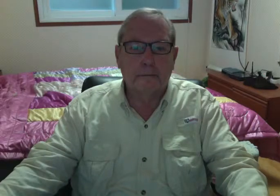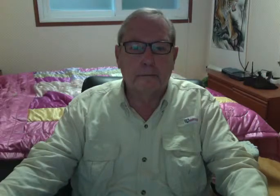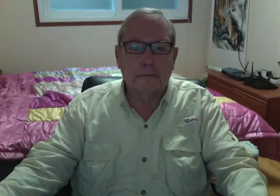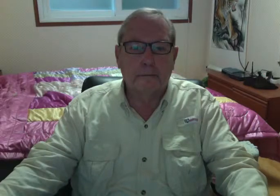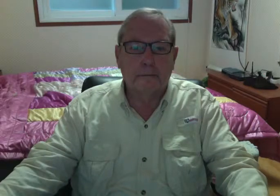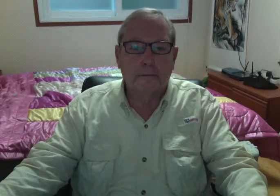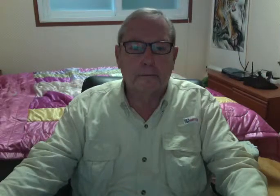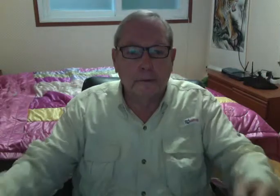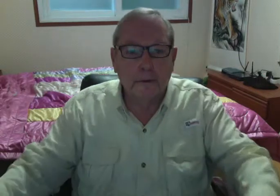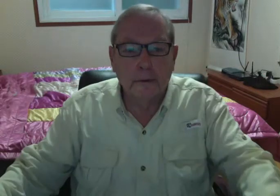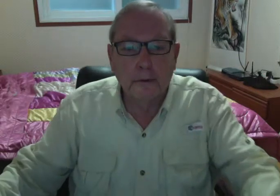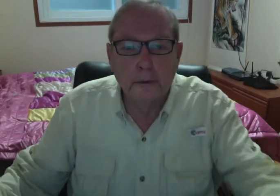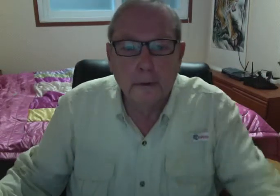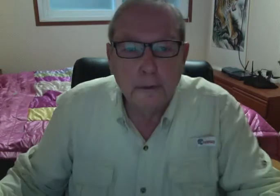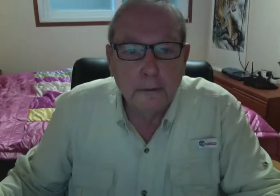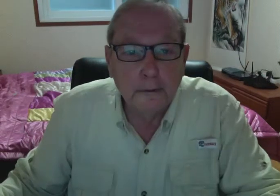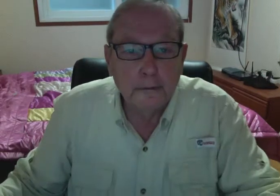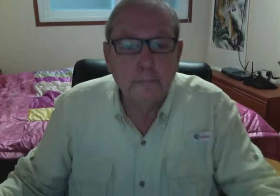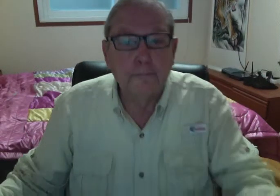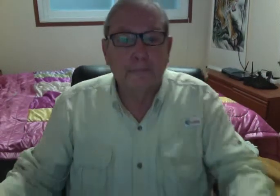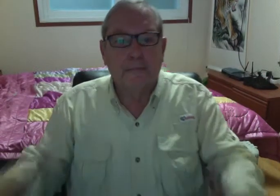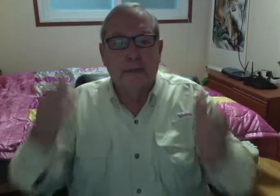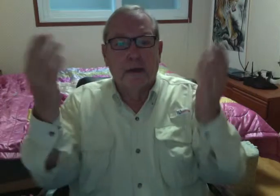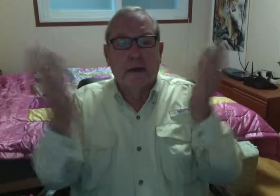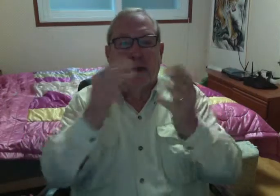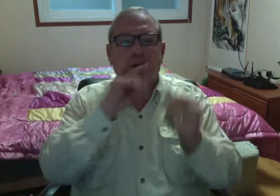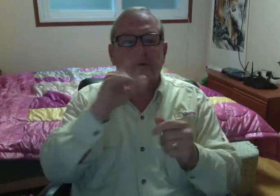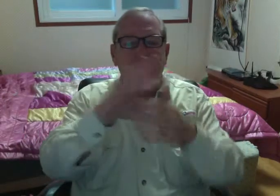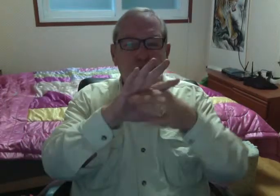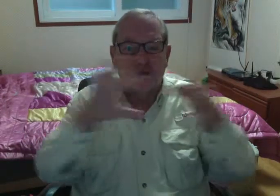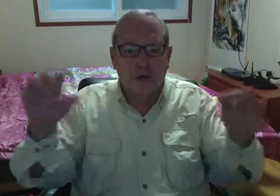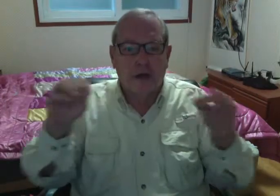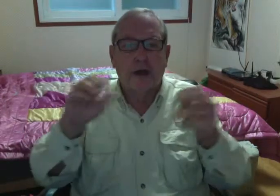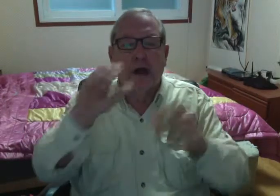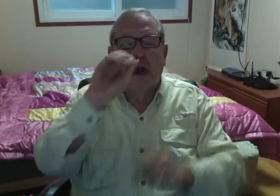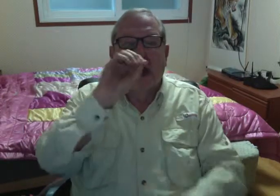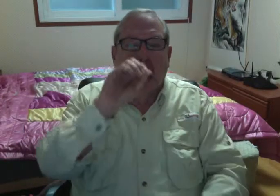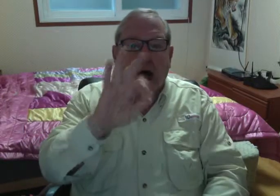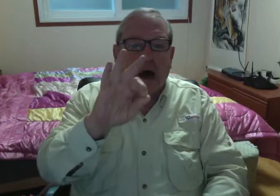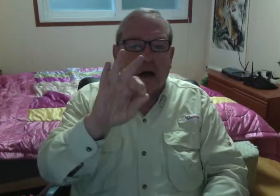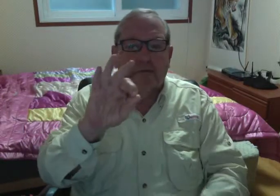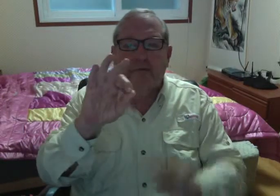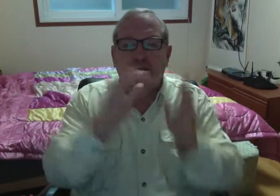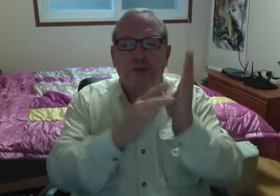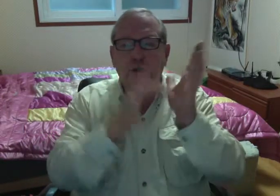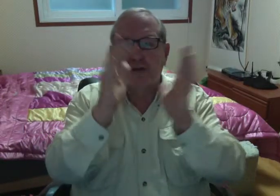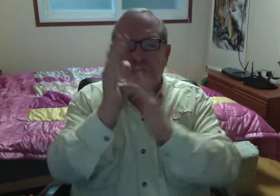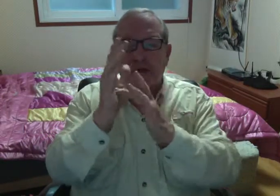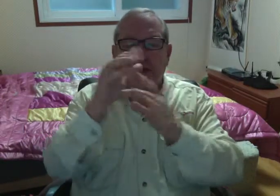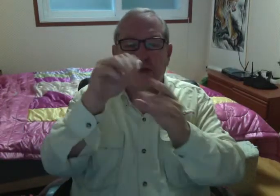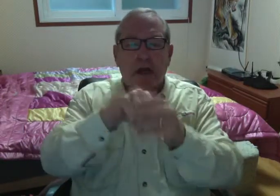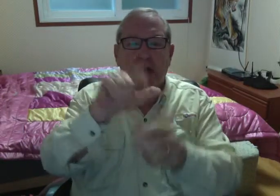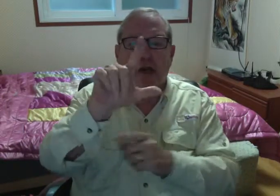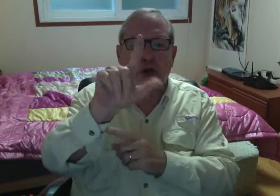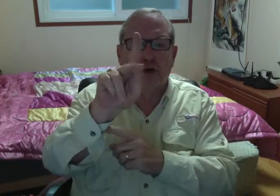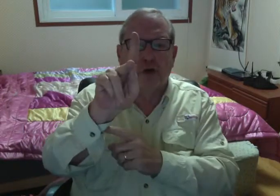Here is a story of Jesus in Luke chapter 24